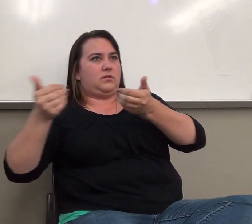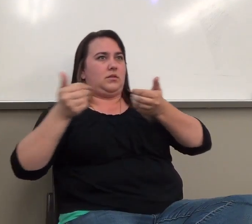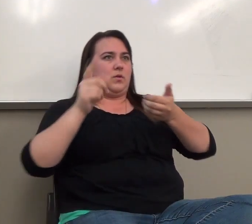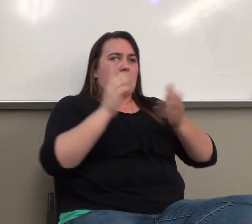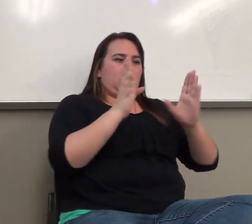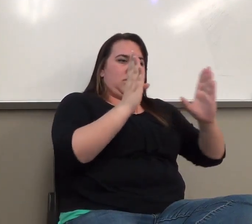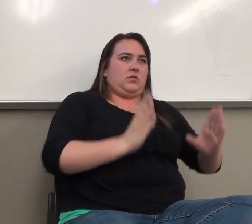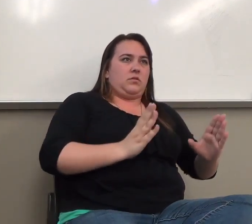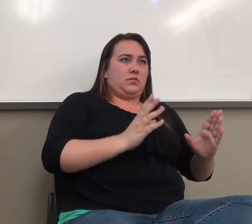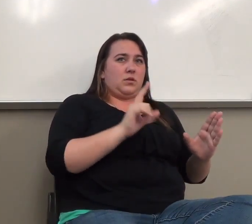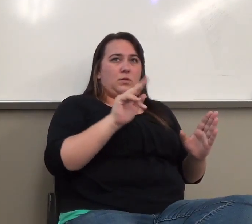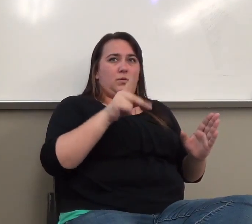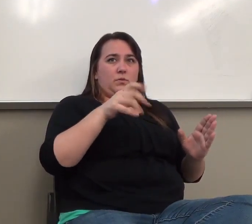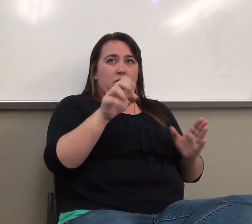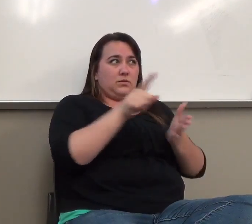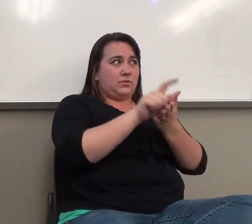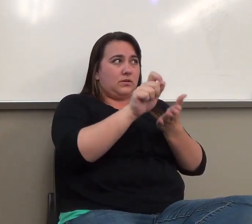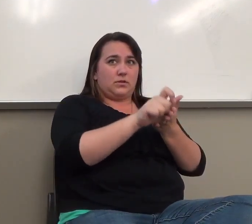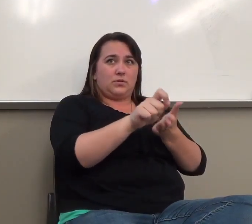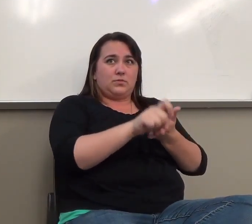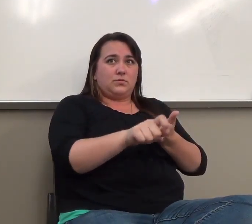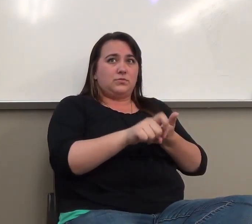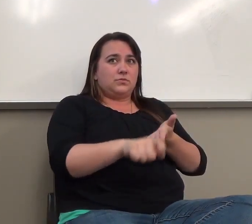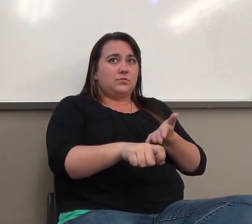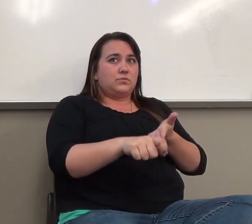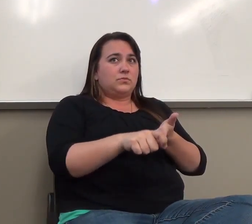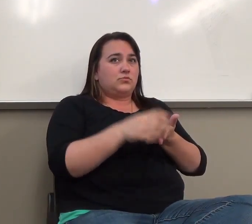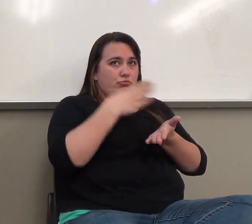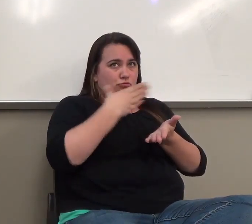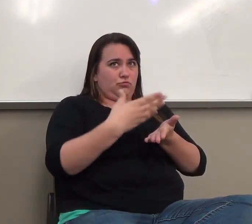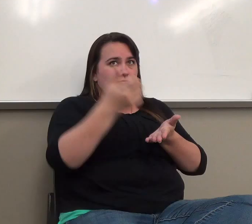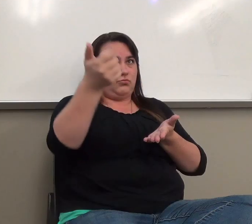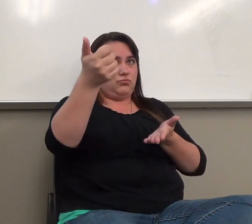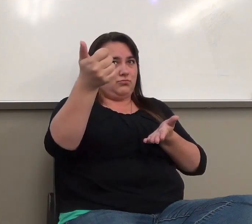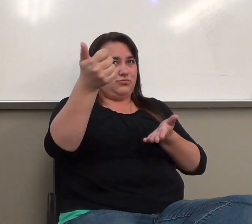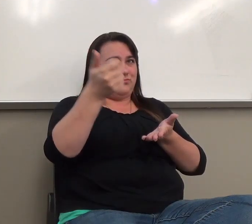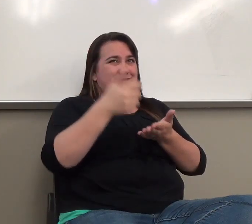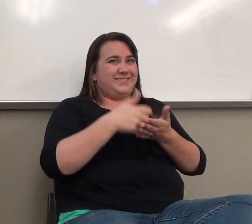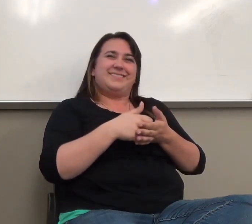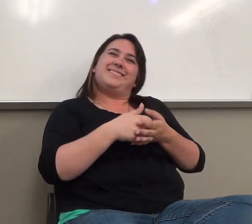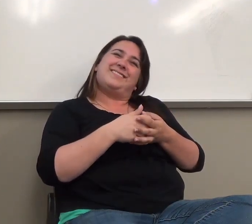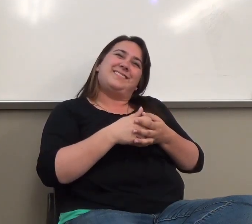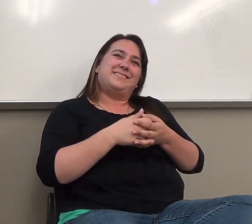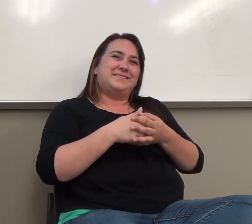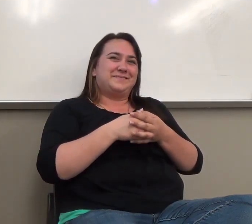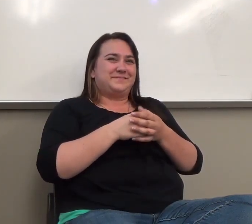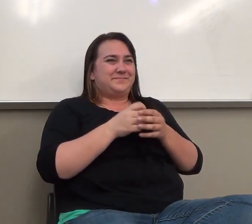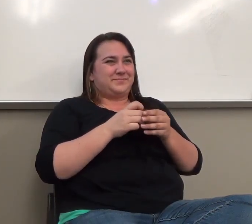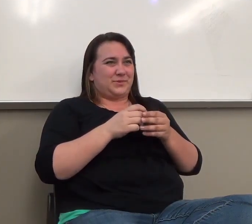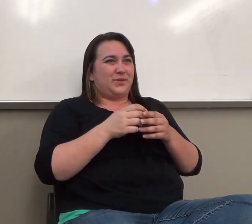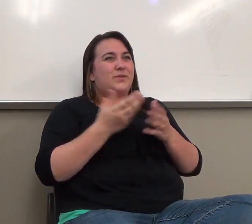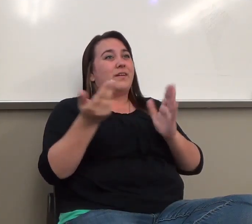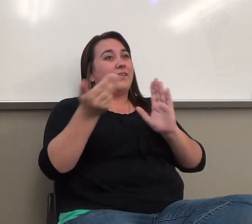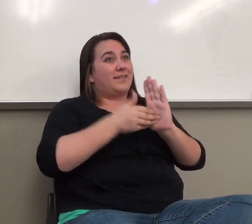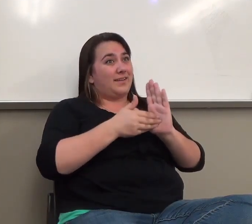one of the things about taking notes is I always make sure that my notes are at least relatively clear.